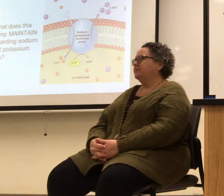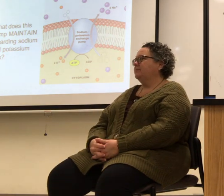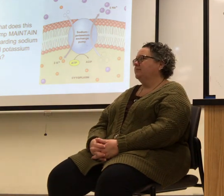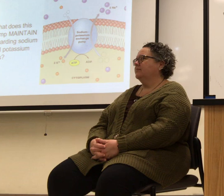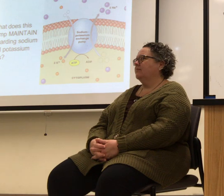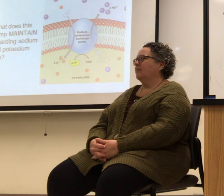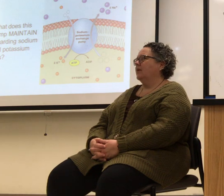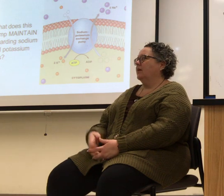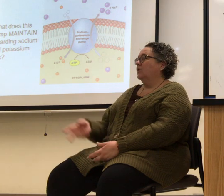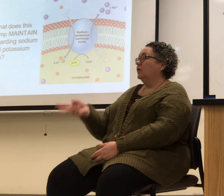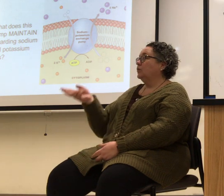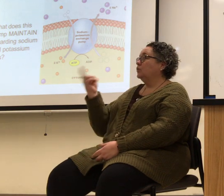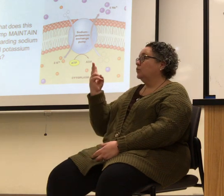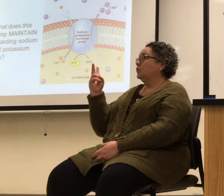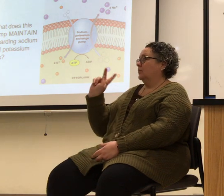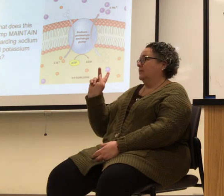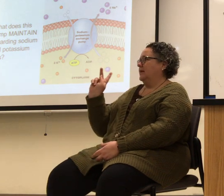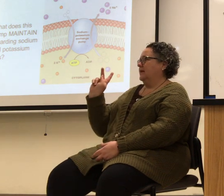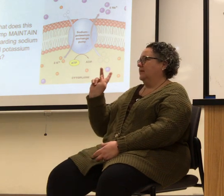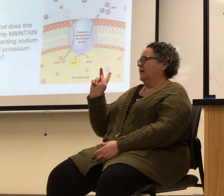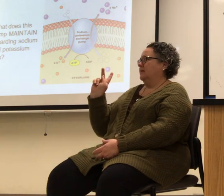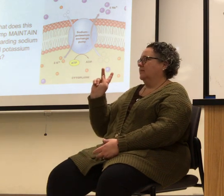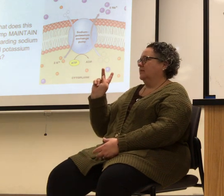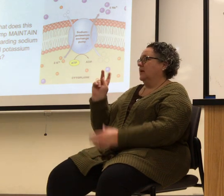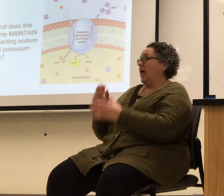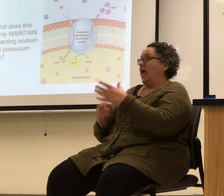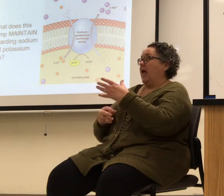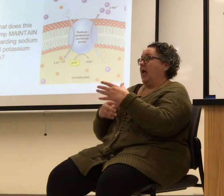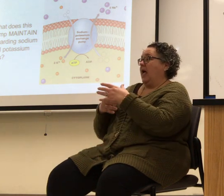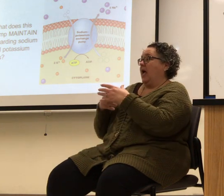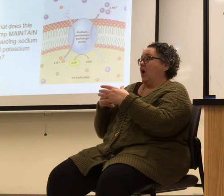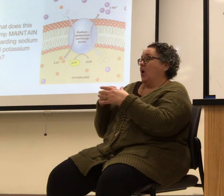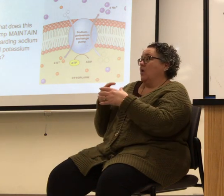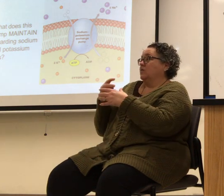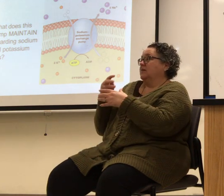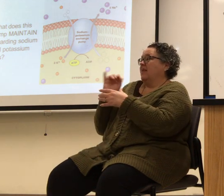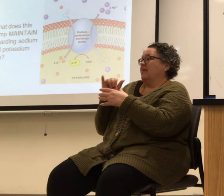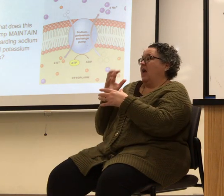Two potassiums leak out, the pump recaptures them.